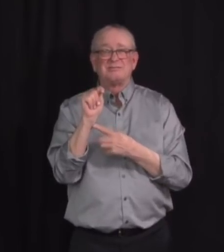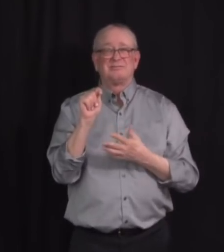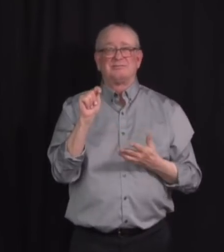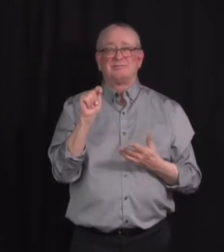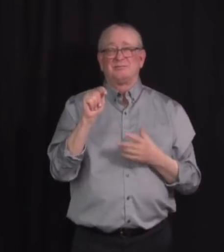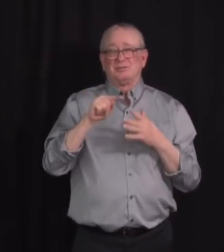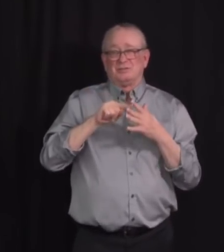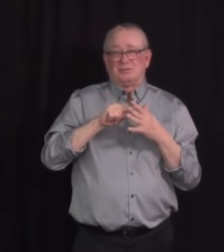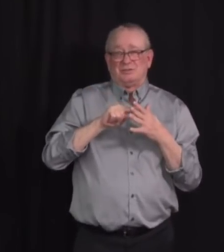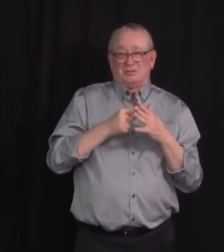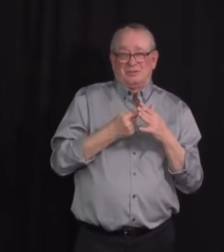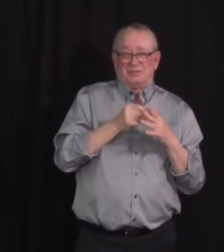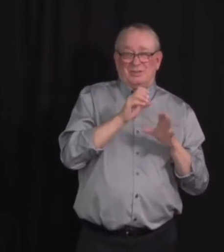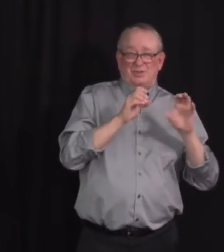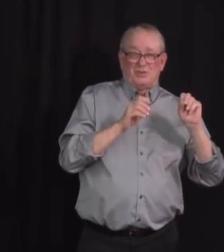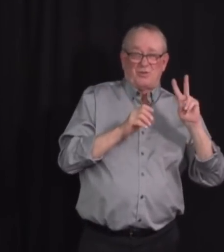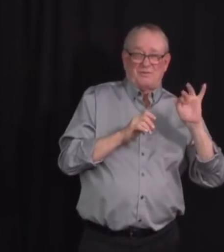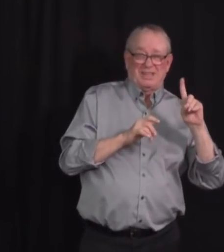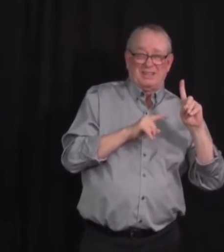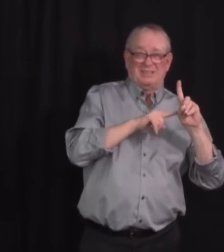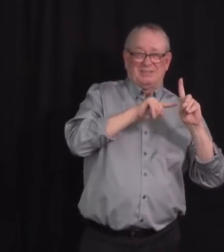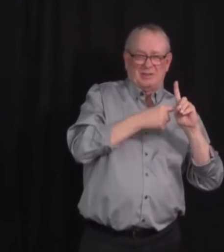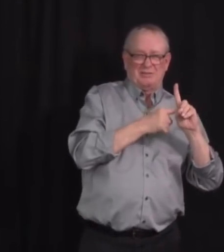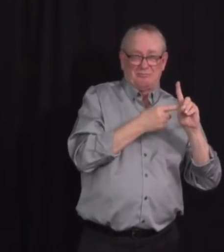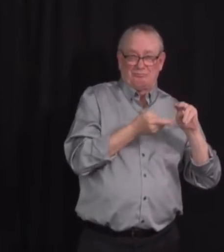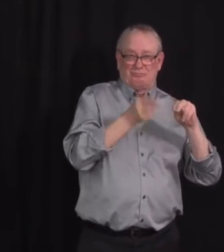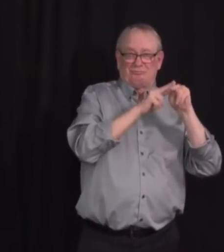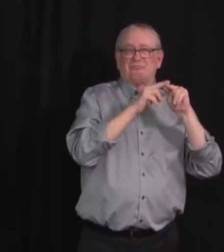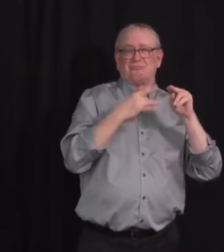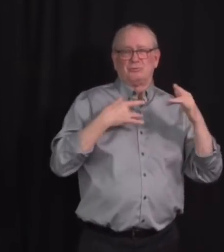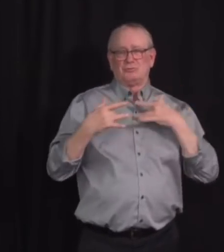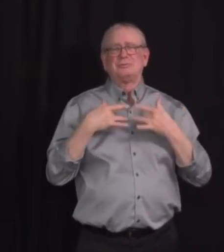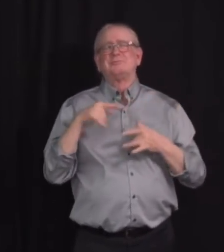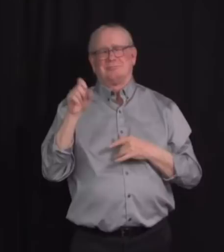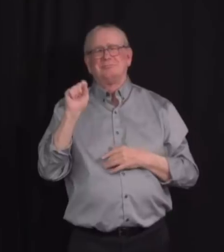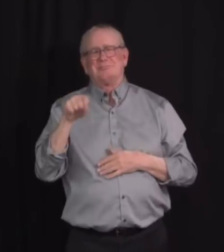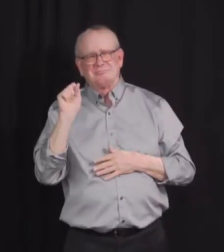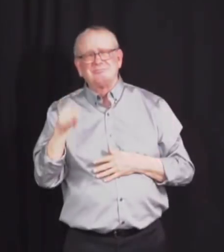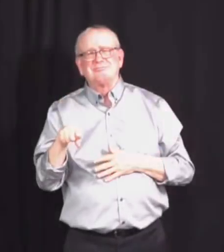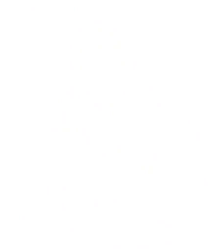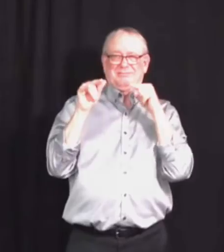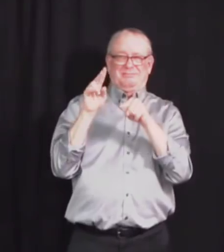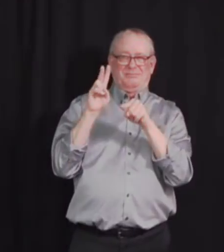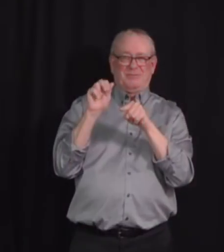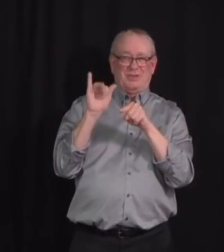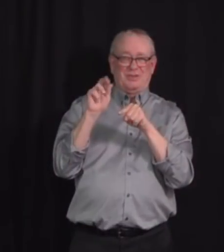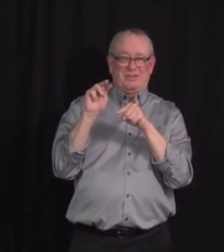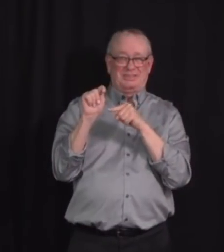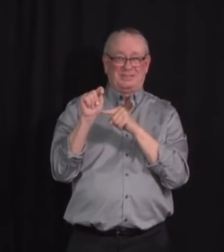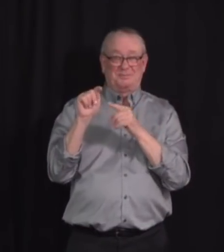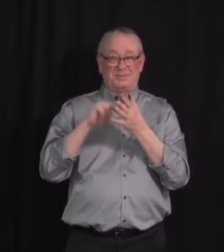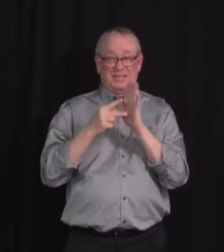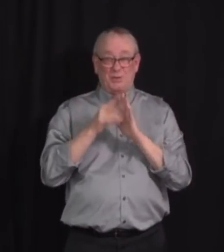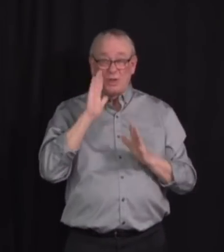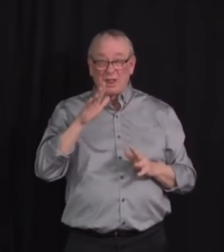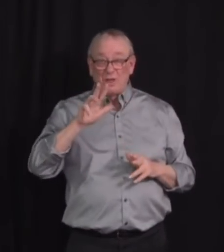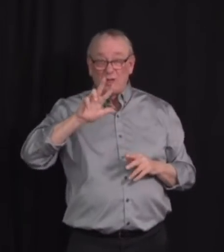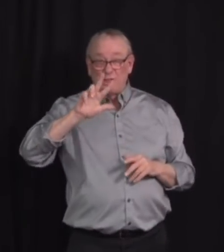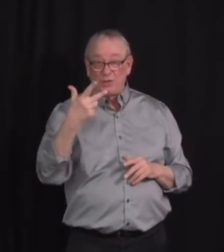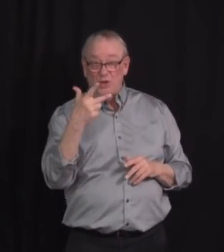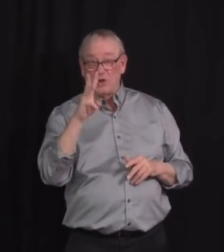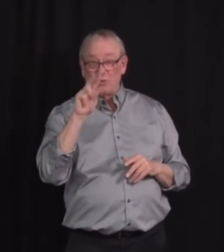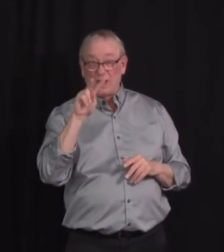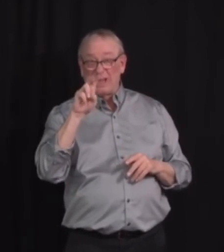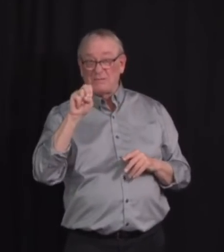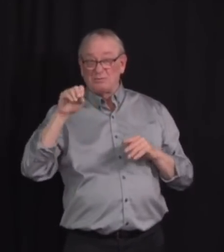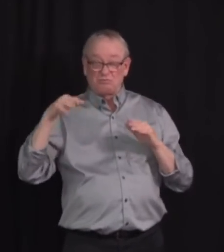and use that information to help all of us make decisions about what we do every day. The coming weeks will really